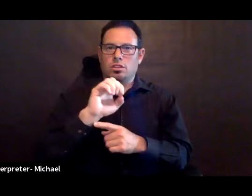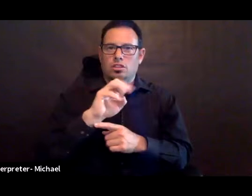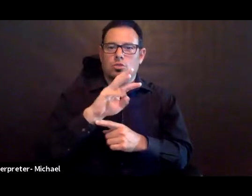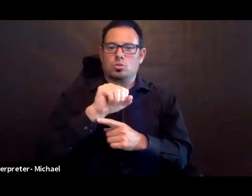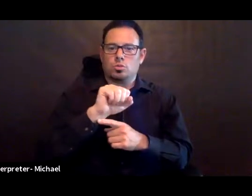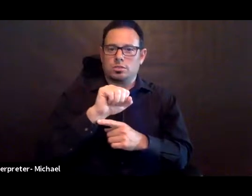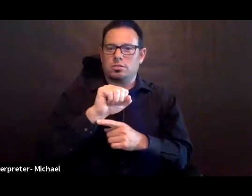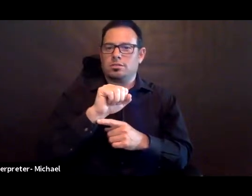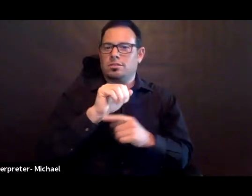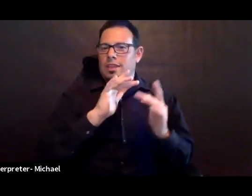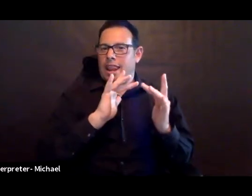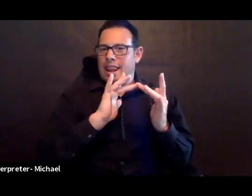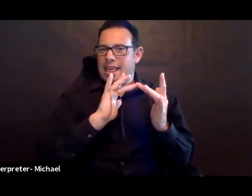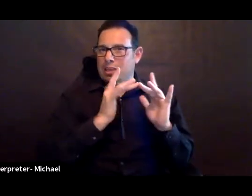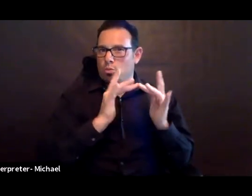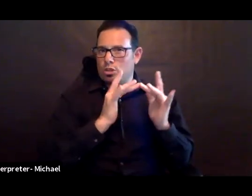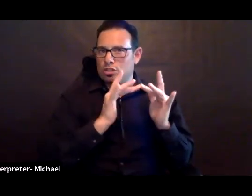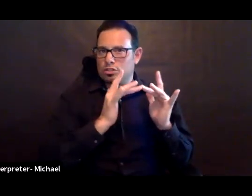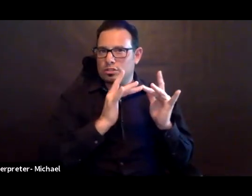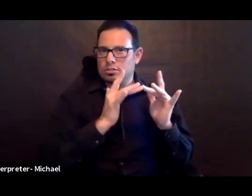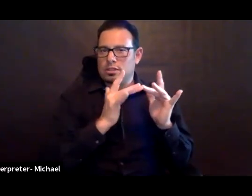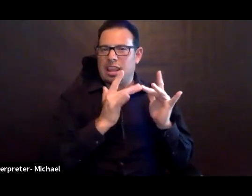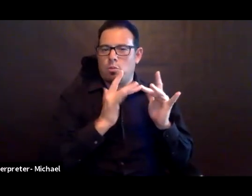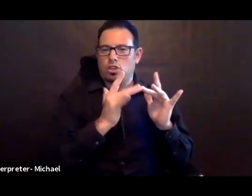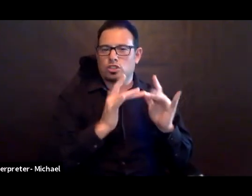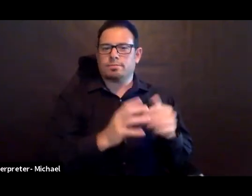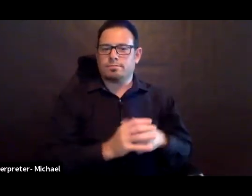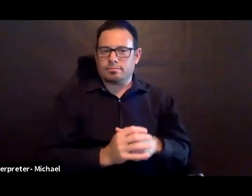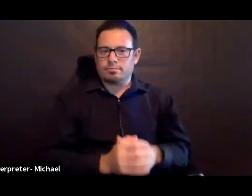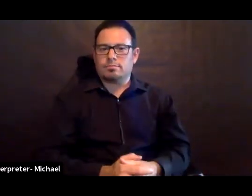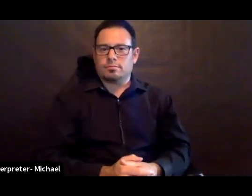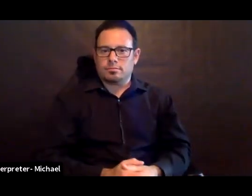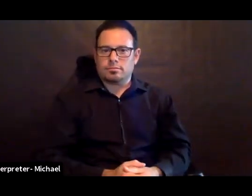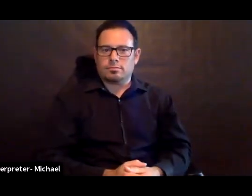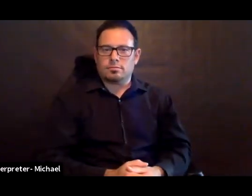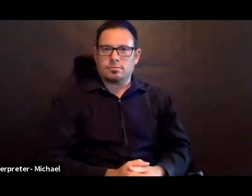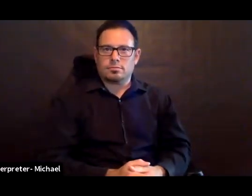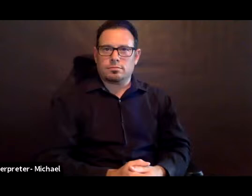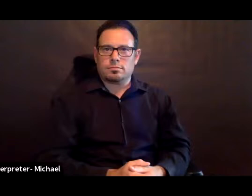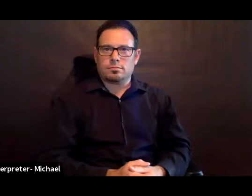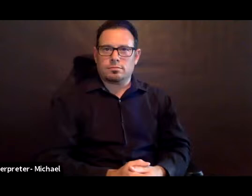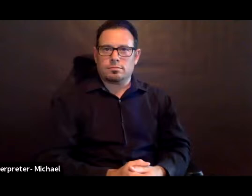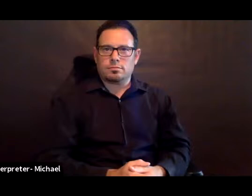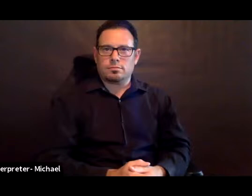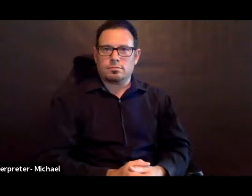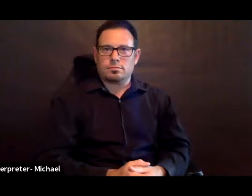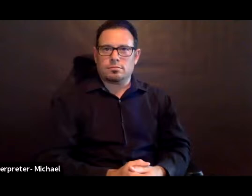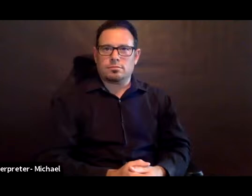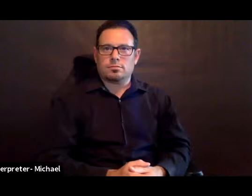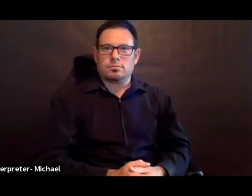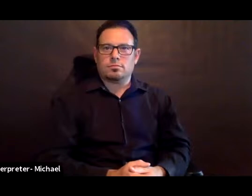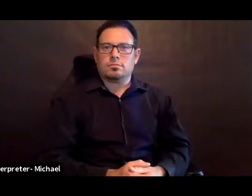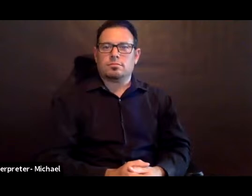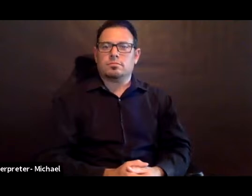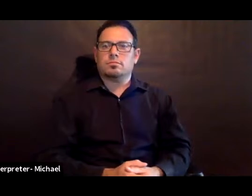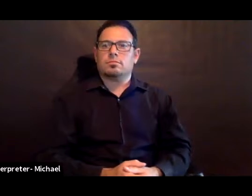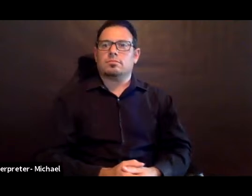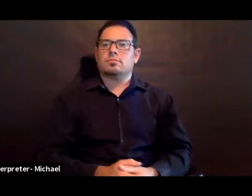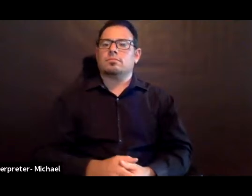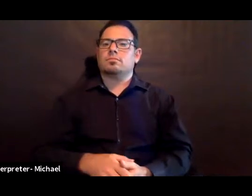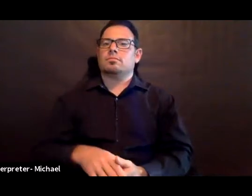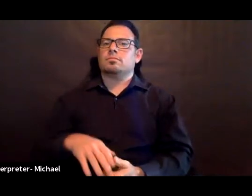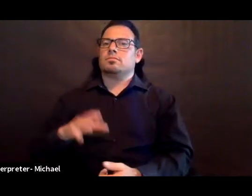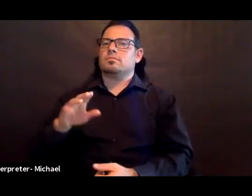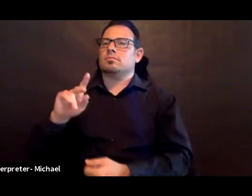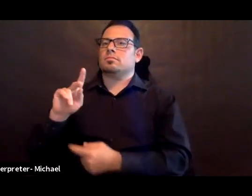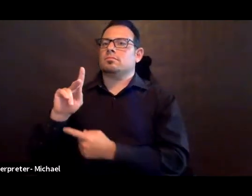Commissioner and Chris, you saw this right from the beginning when we didn't have a vaccine available, and we had to take